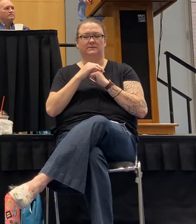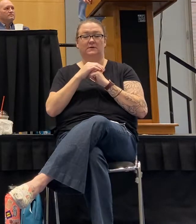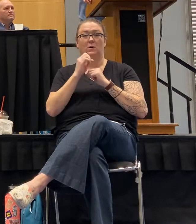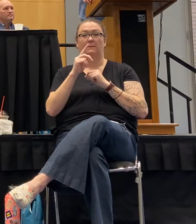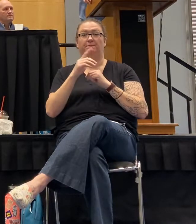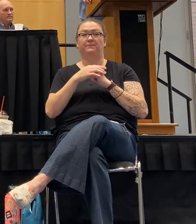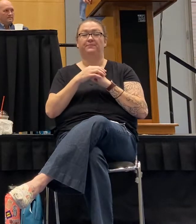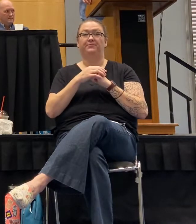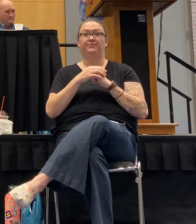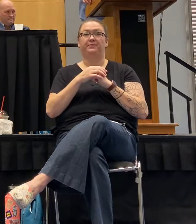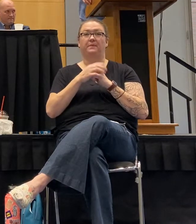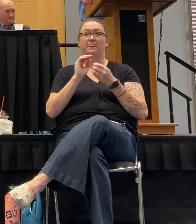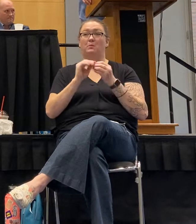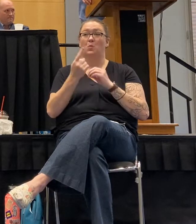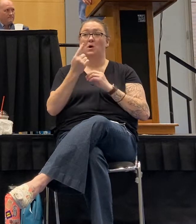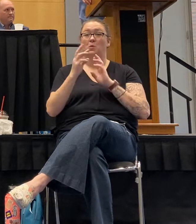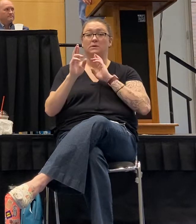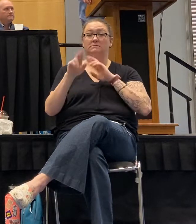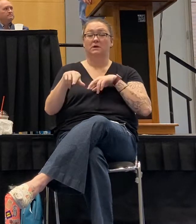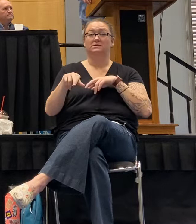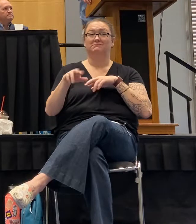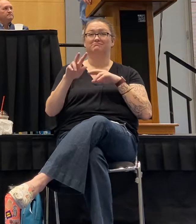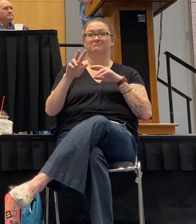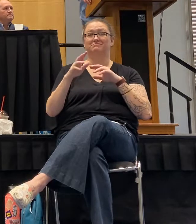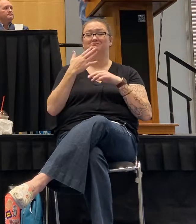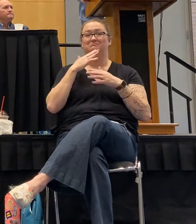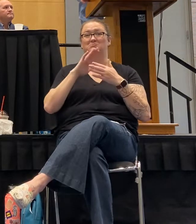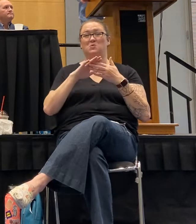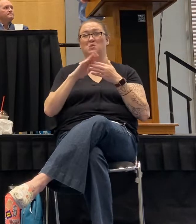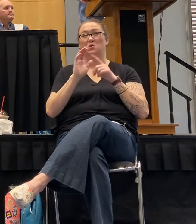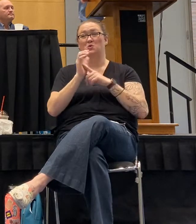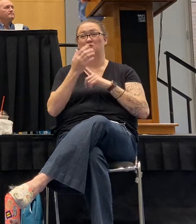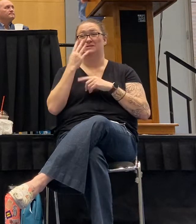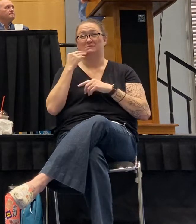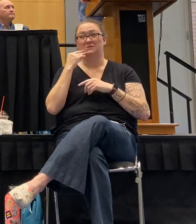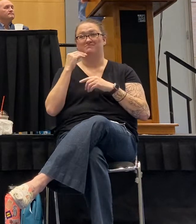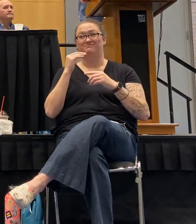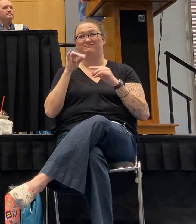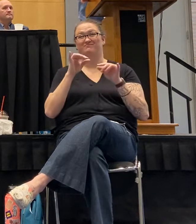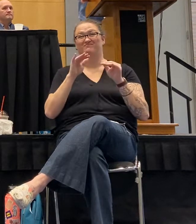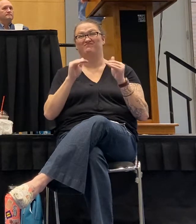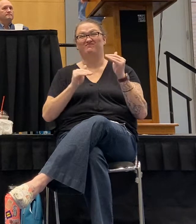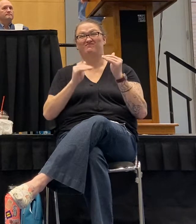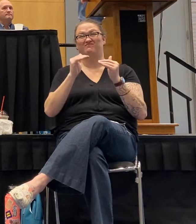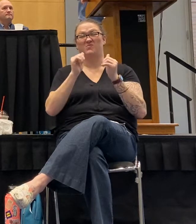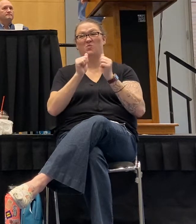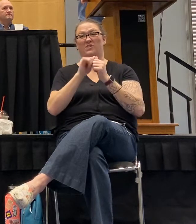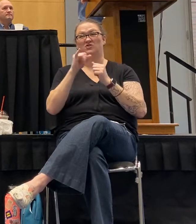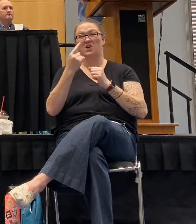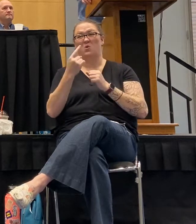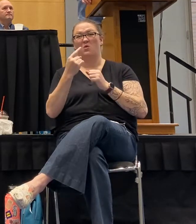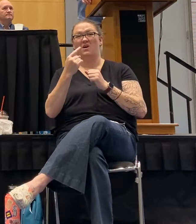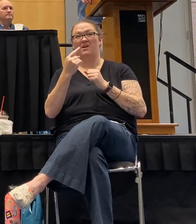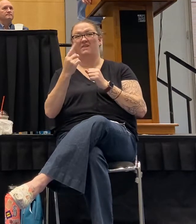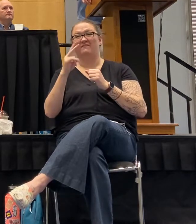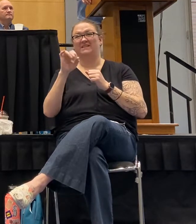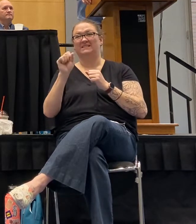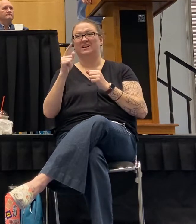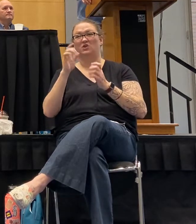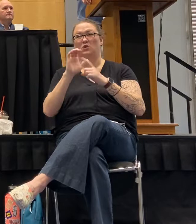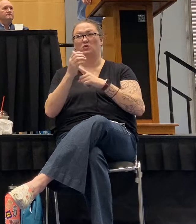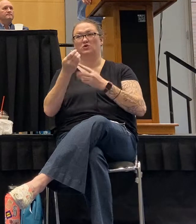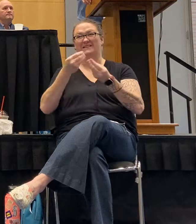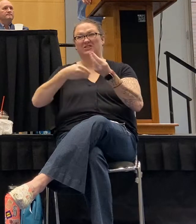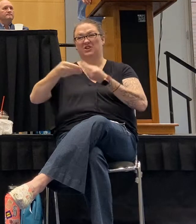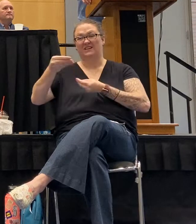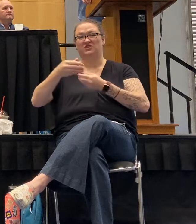quick. Okay, so number one response was poor cultural experience, which aligns well with the purpose of the J-1 visa as cultural exchange.